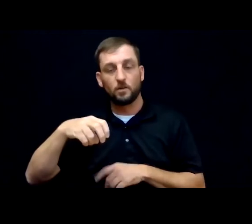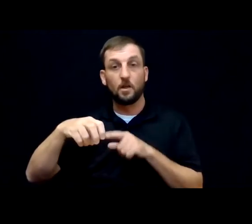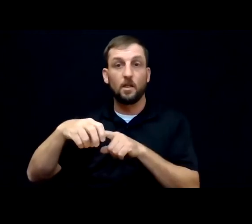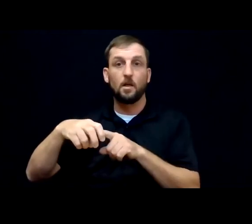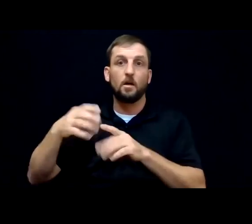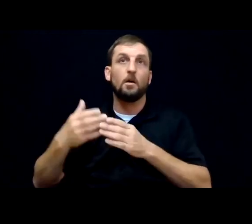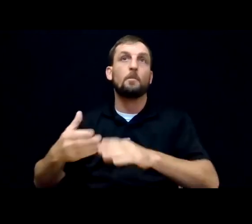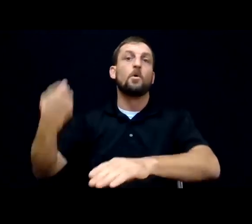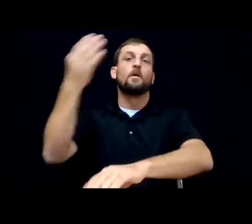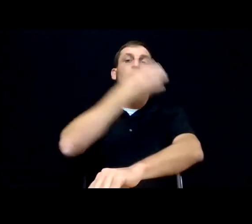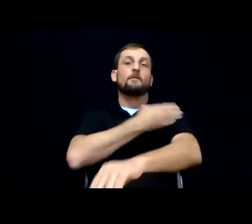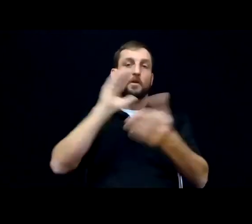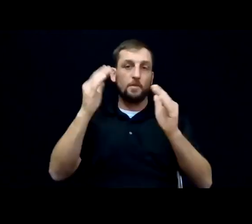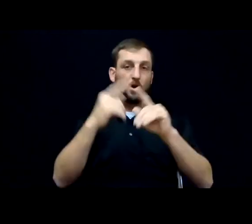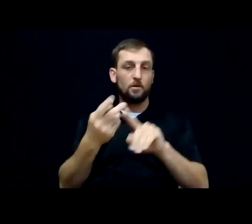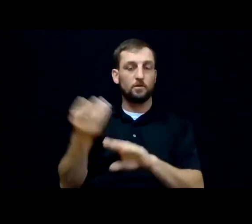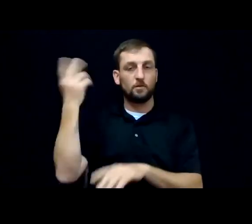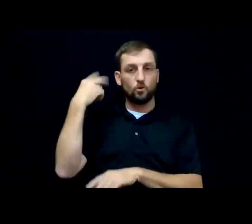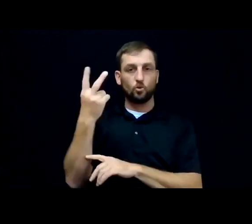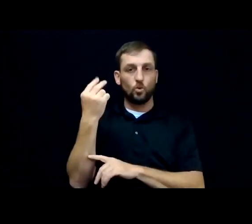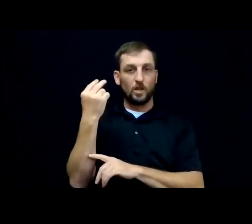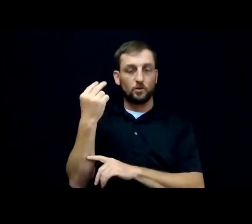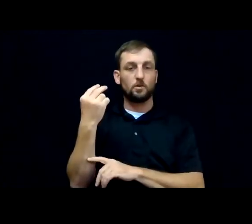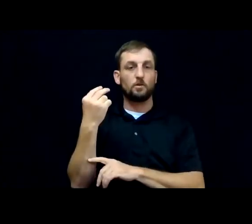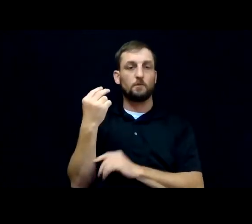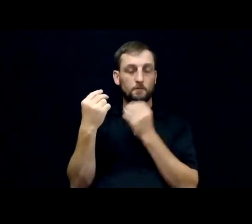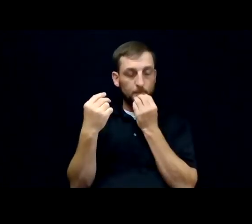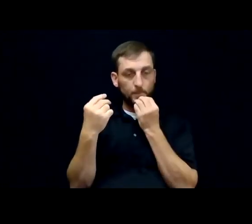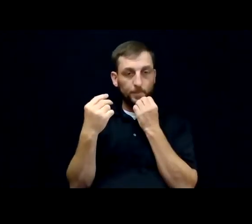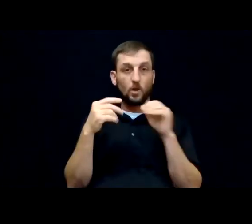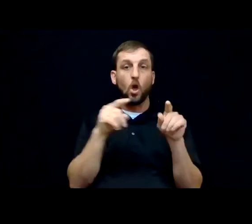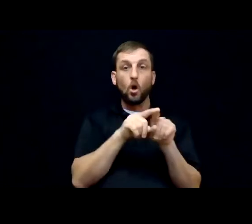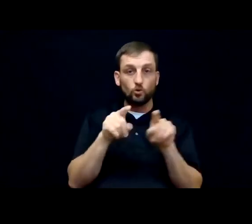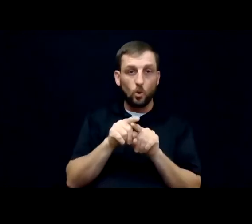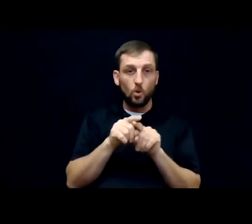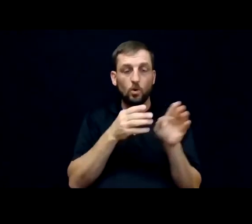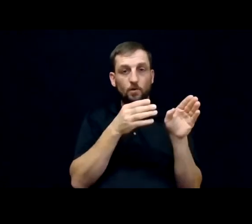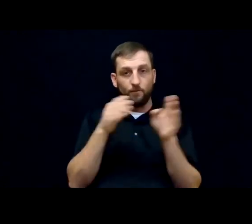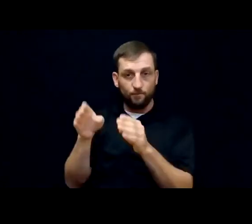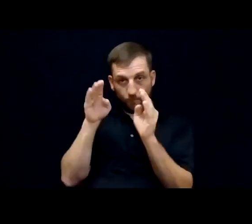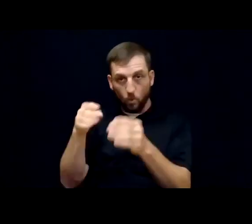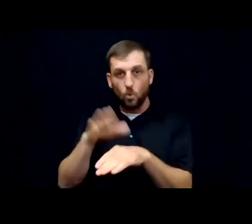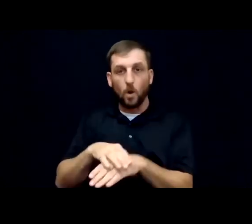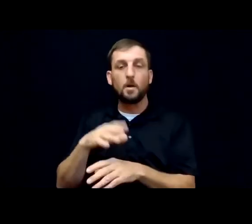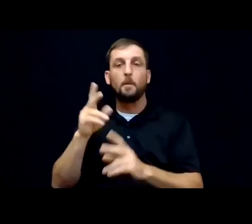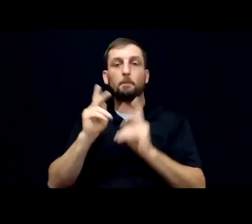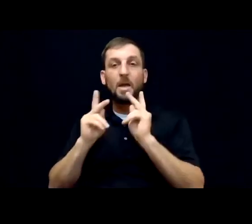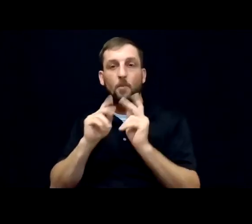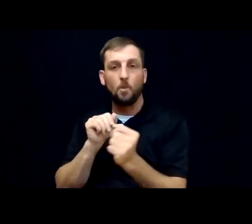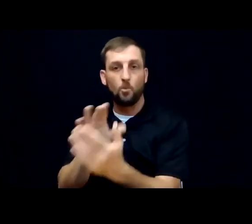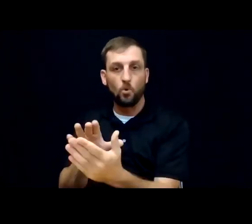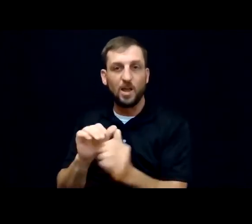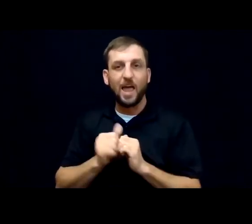were 2 years ago. But we've also put a huge focus on our people approach, how we engage